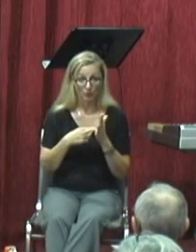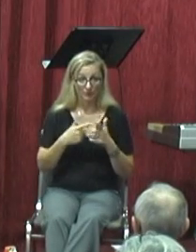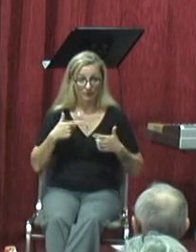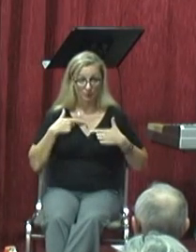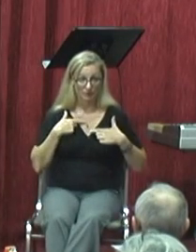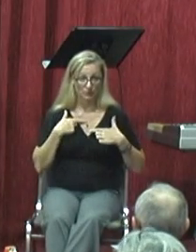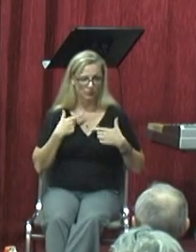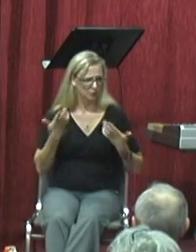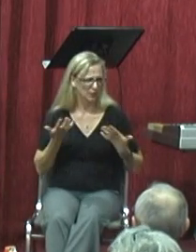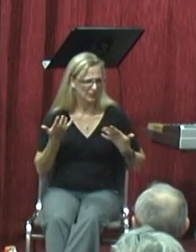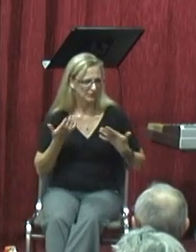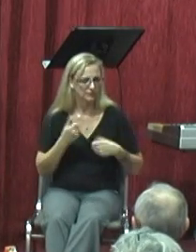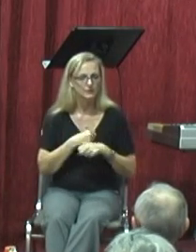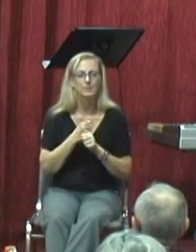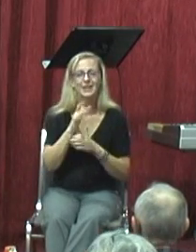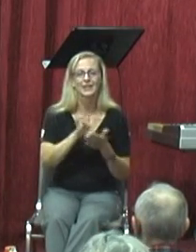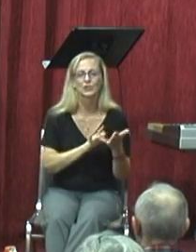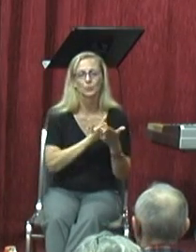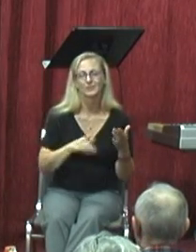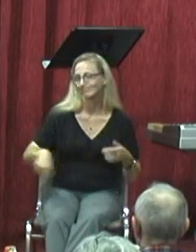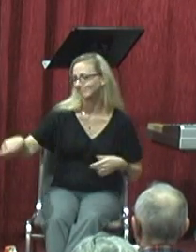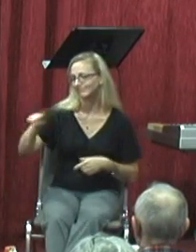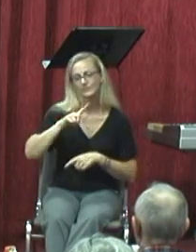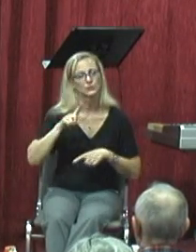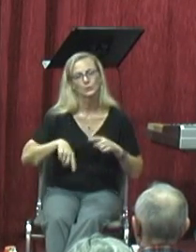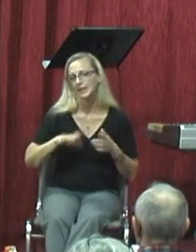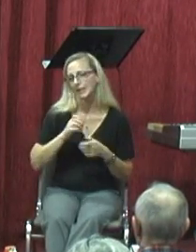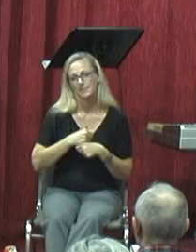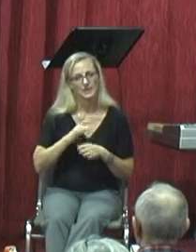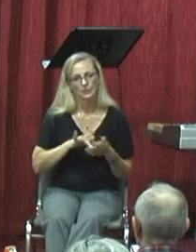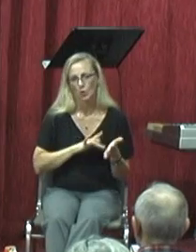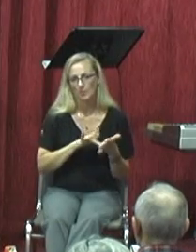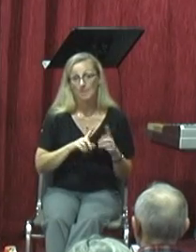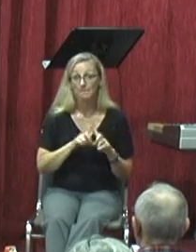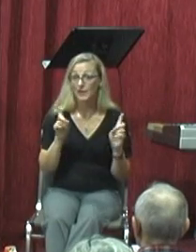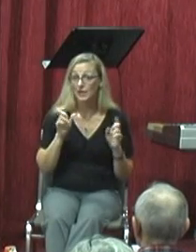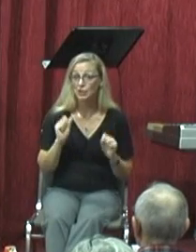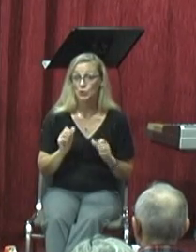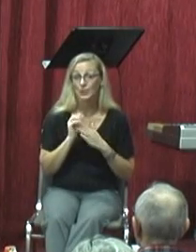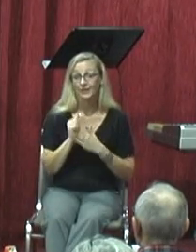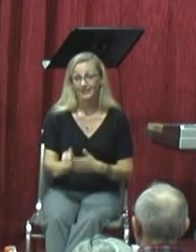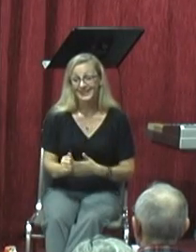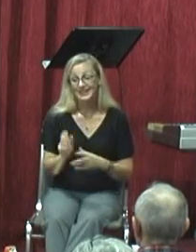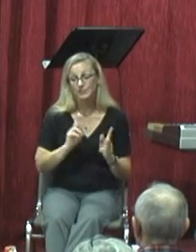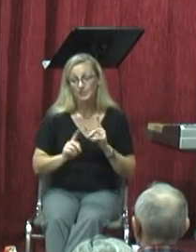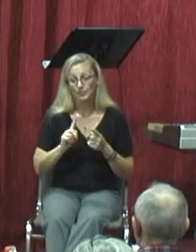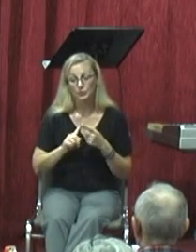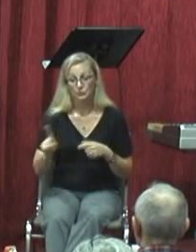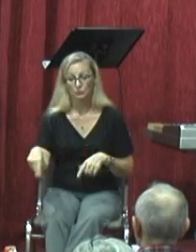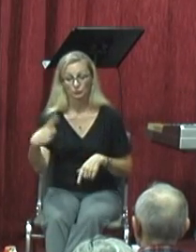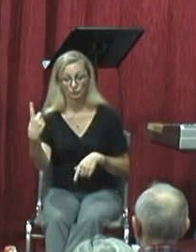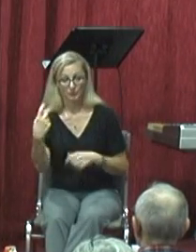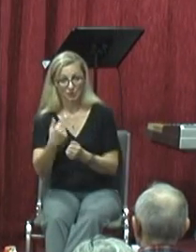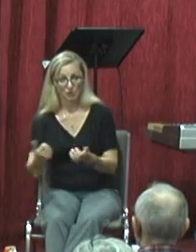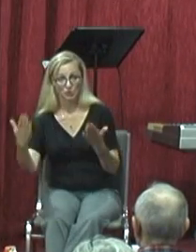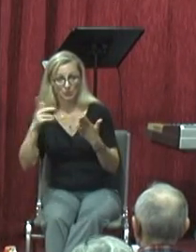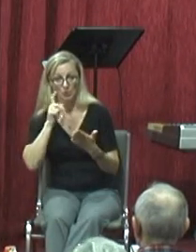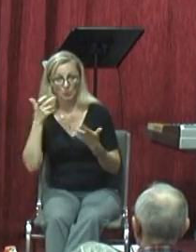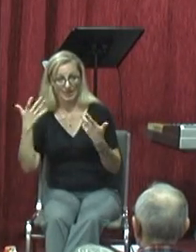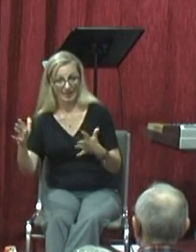atonement. You can't make atonement, but you can lead people to the one who has made